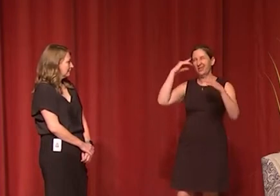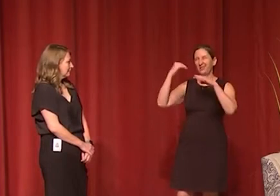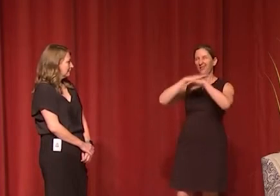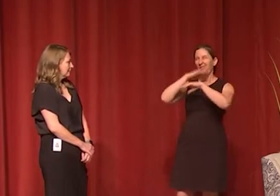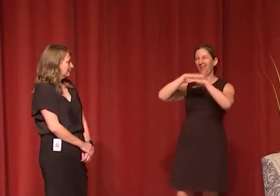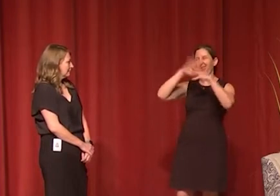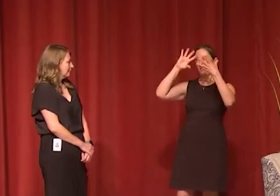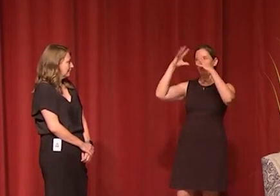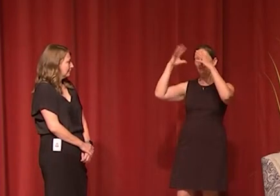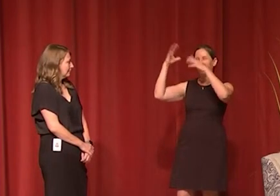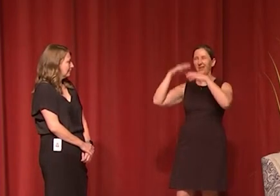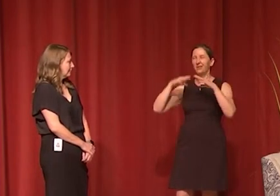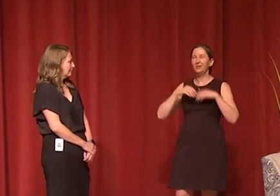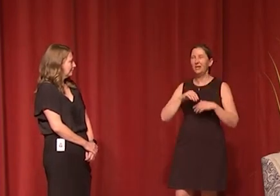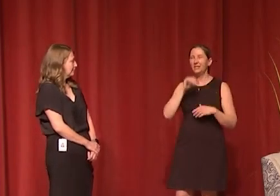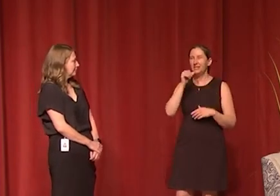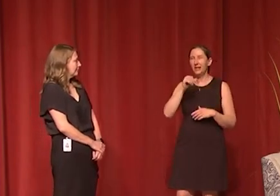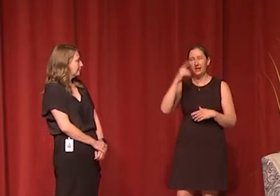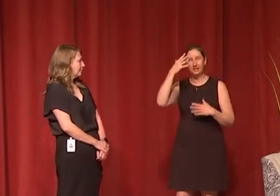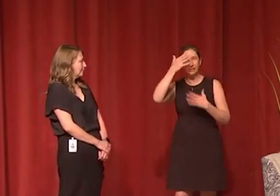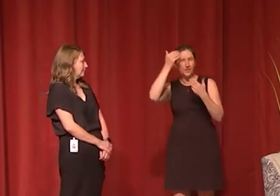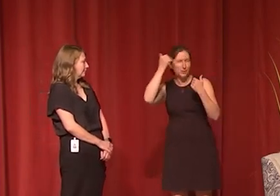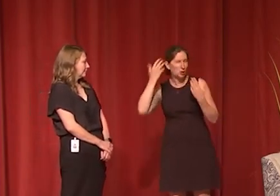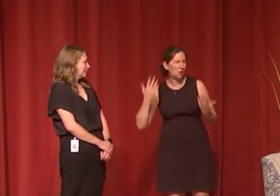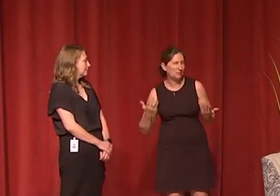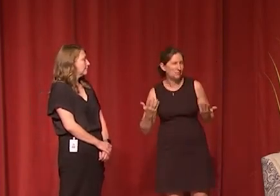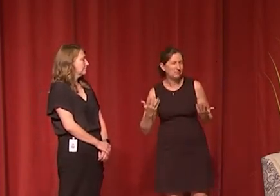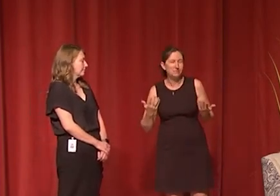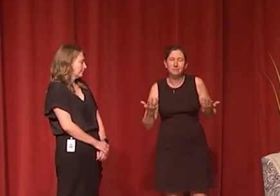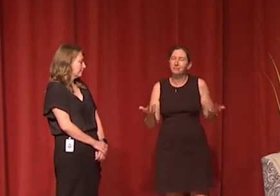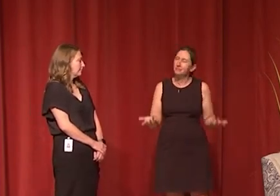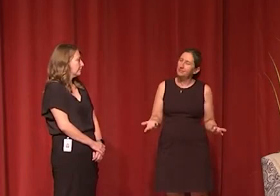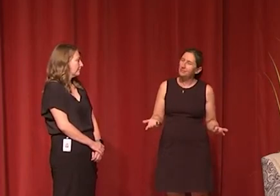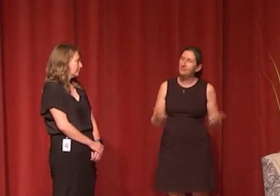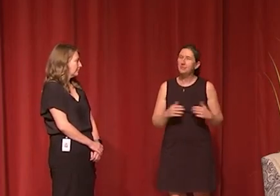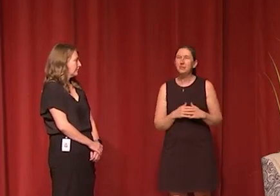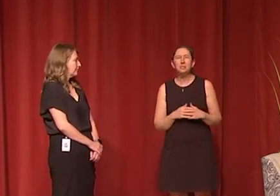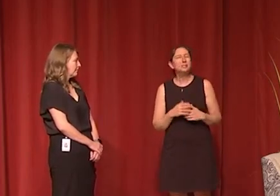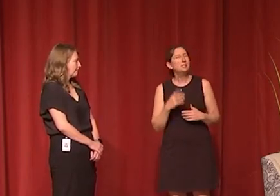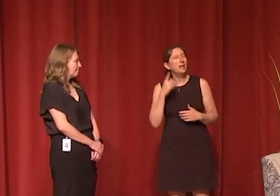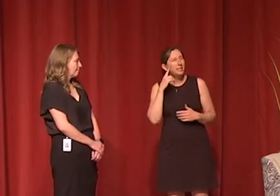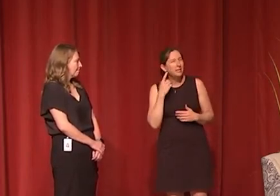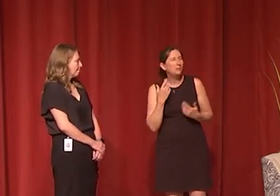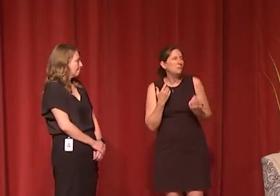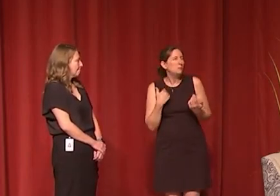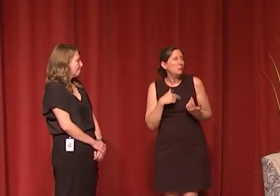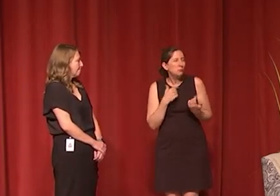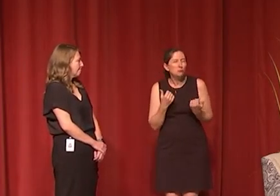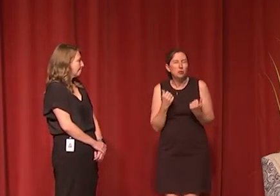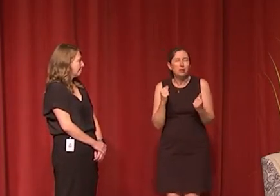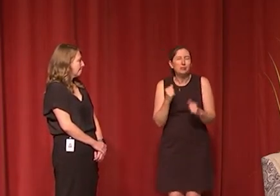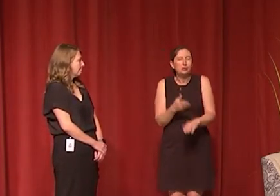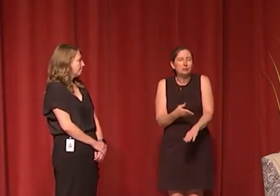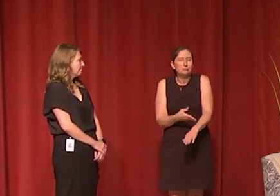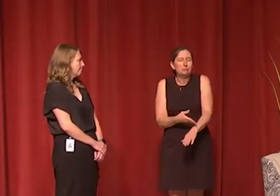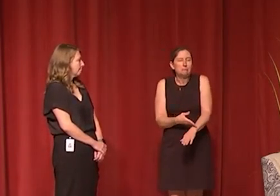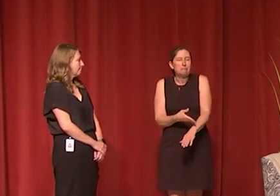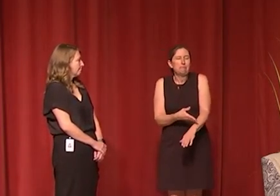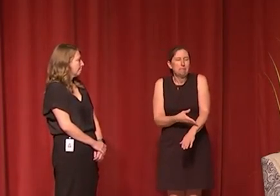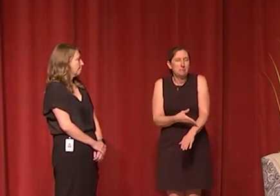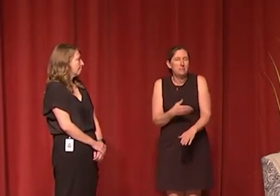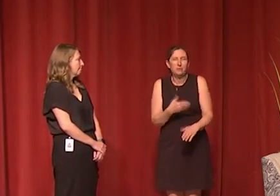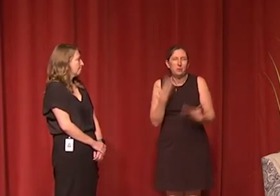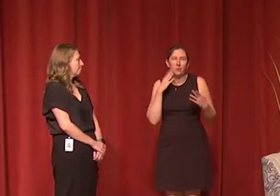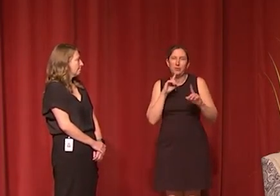just your attention has changed. So I think there's progress being made, but we still don't have an answer.